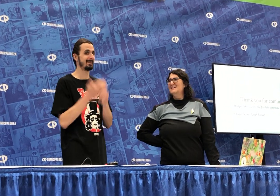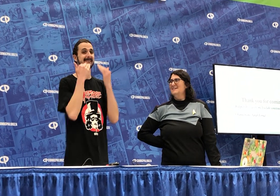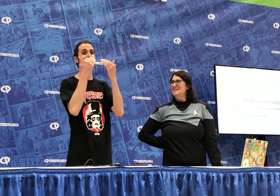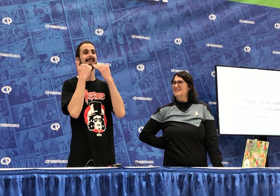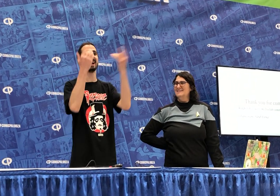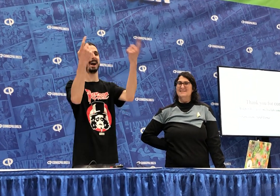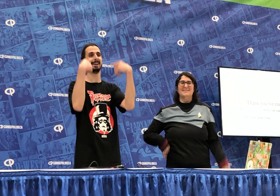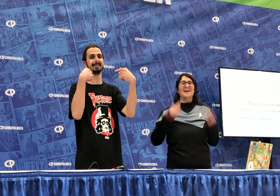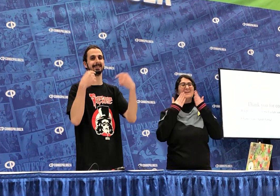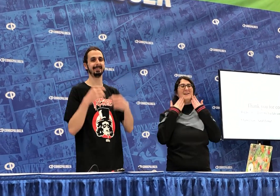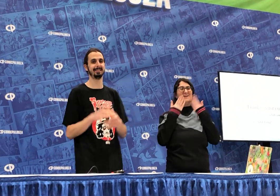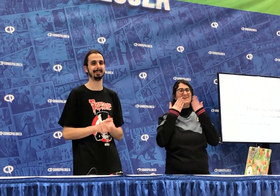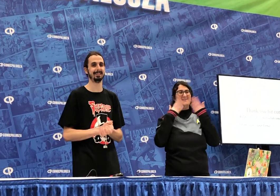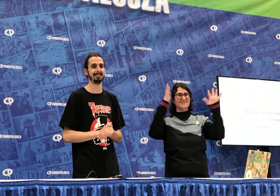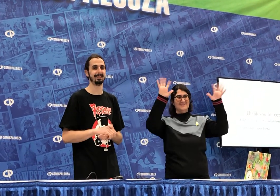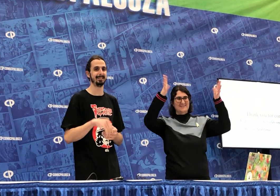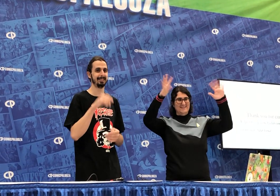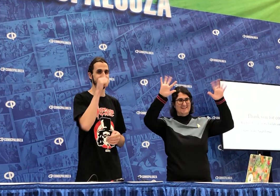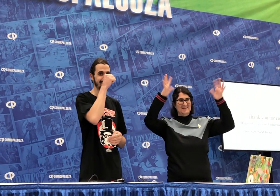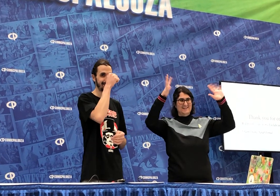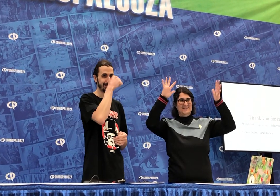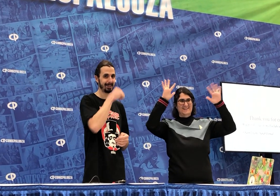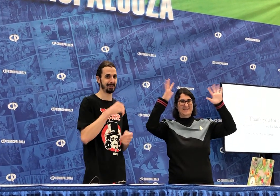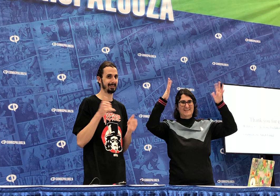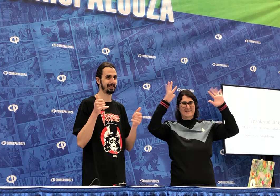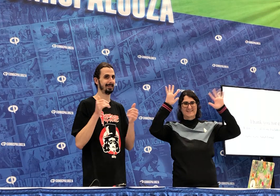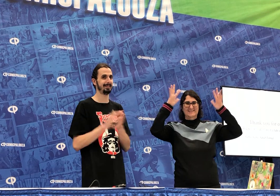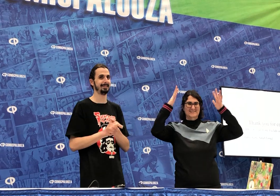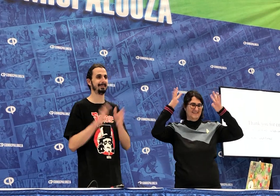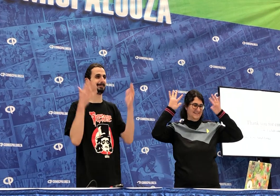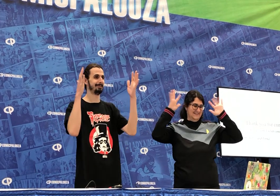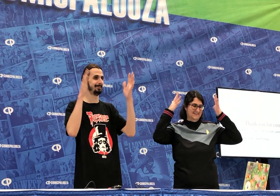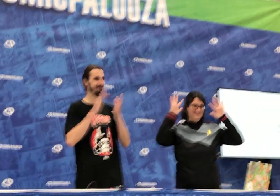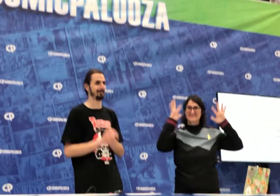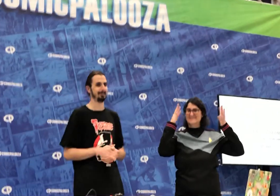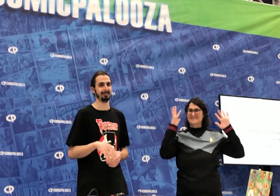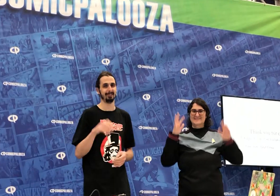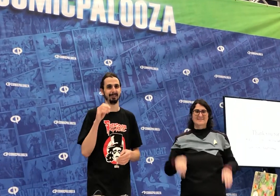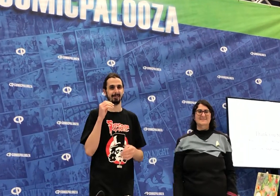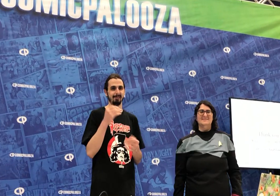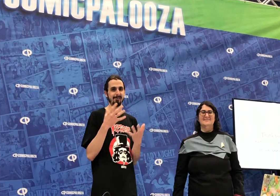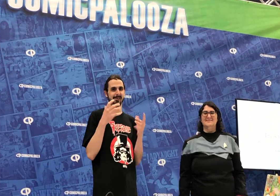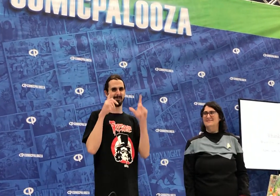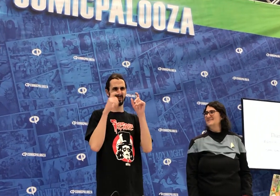Okay. Mark said, thank you guys for coming. Yes, thank you so much. We appreciate it. Yay. This is the sign for applause.